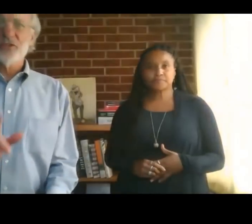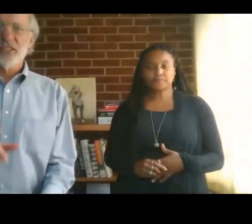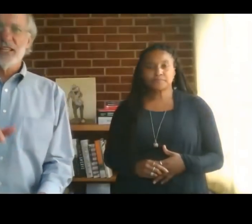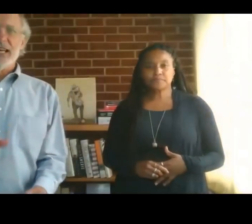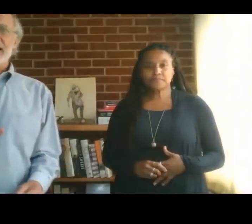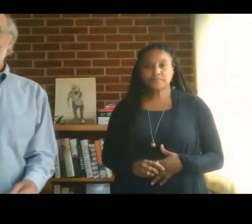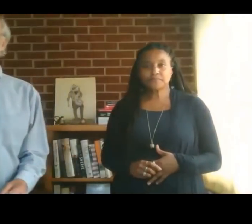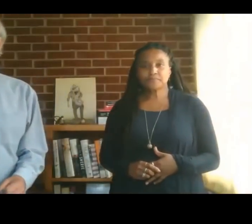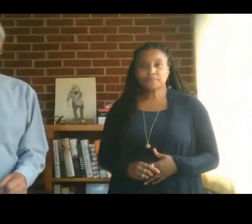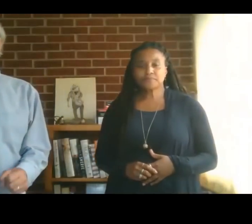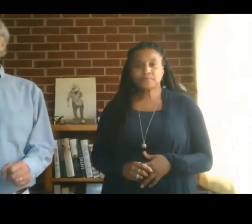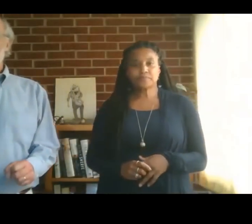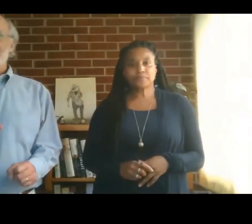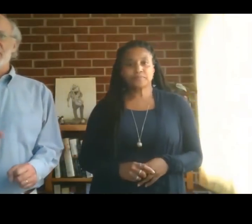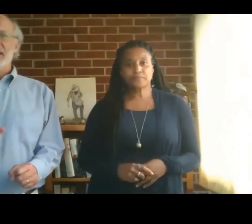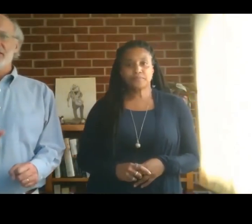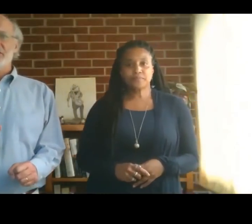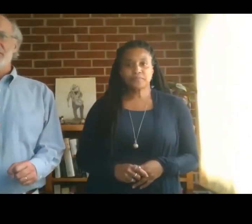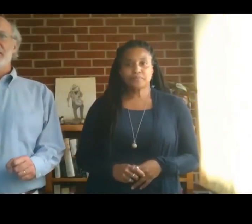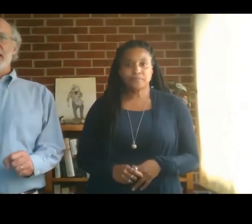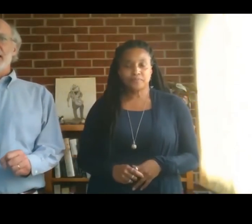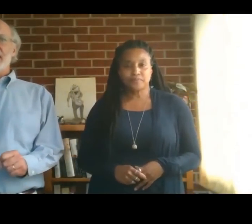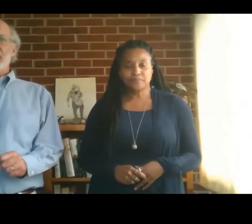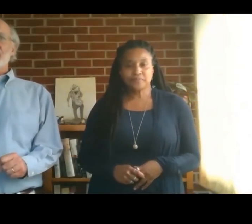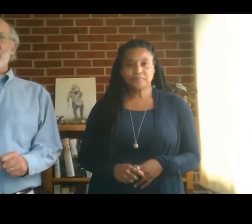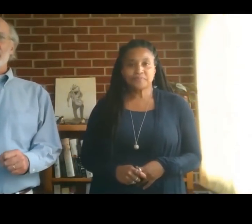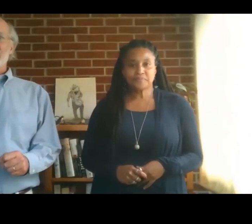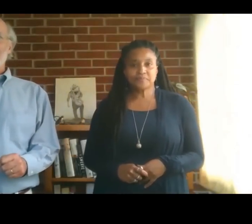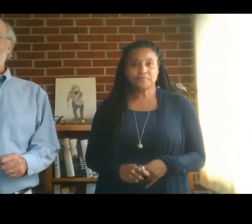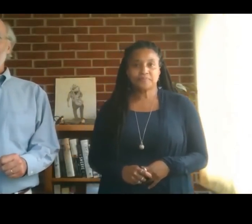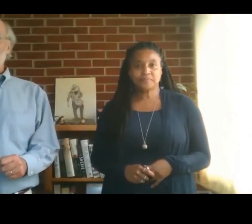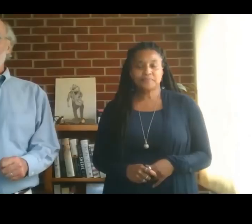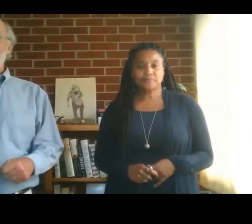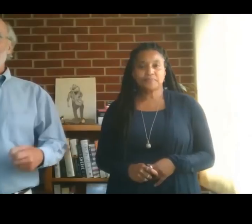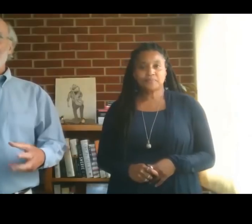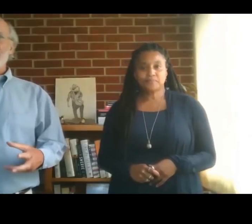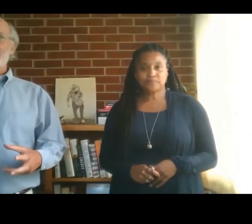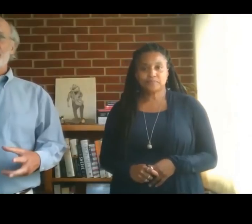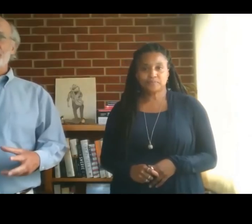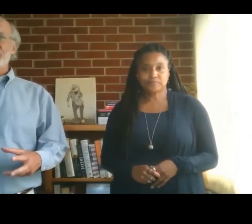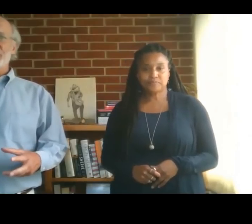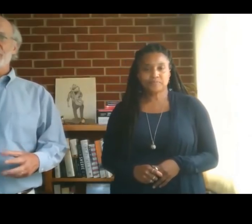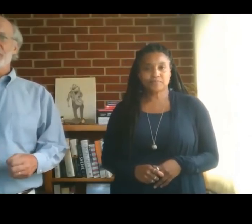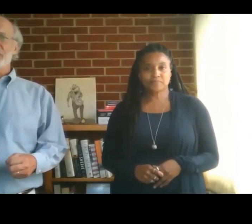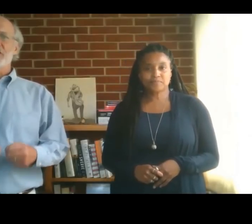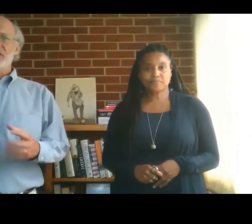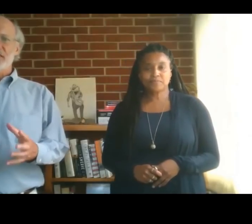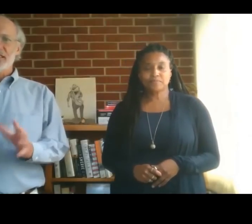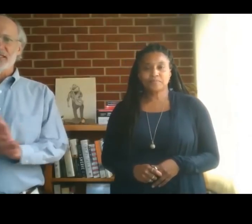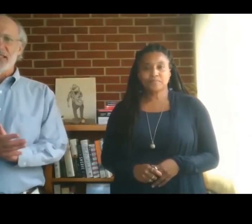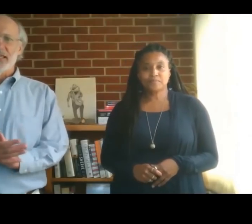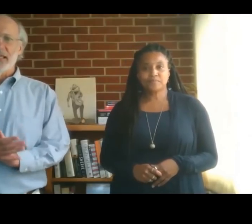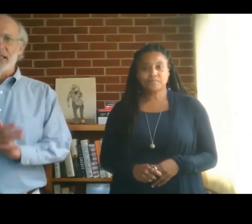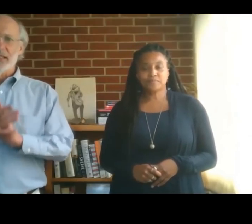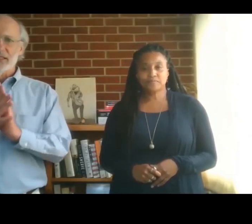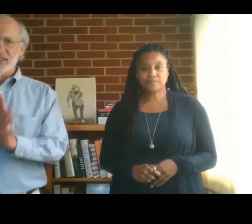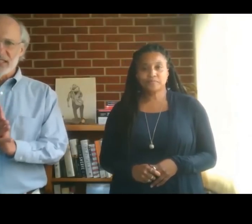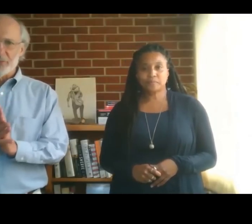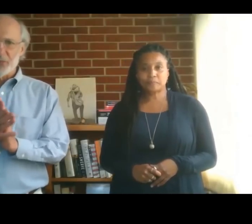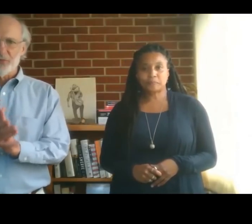And these are the last signs of the day. Tanya's going to teach us a little bit about prepositions, just as